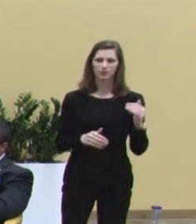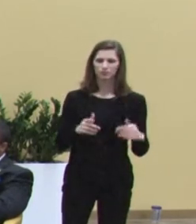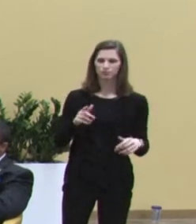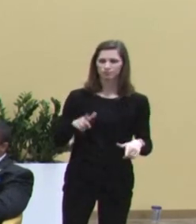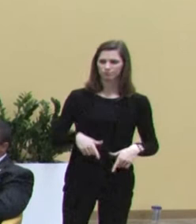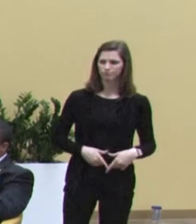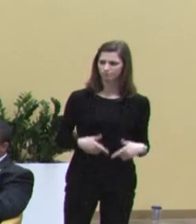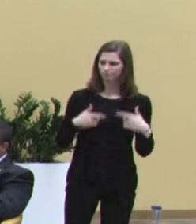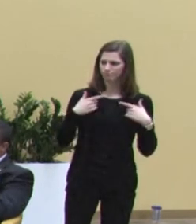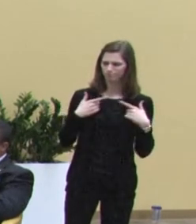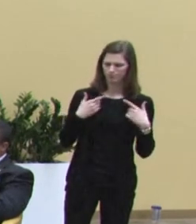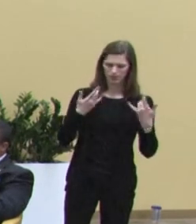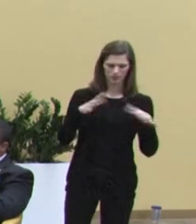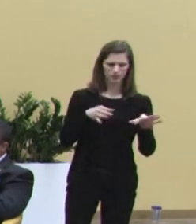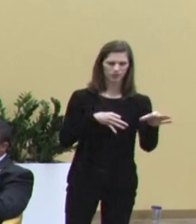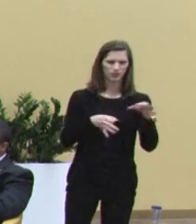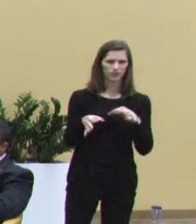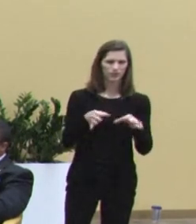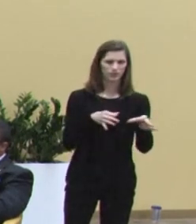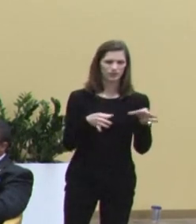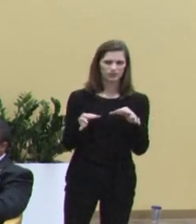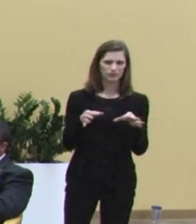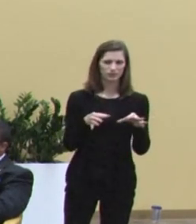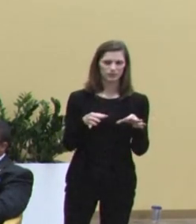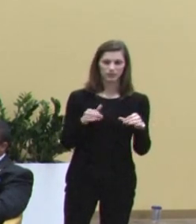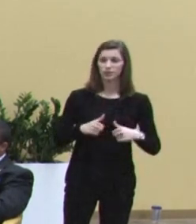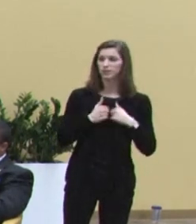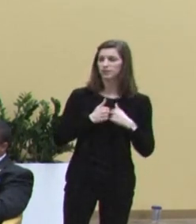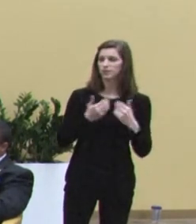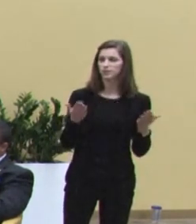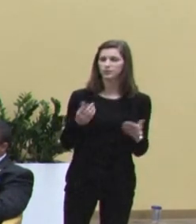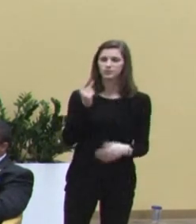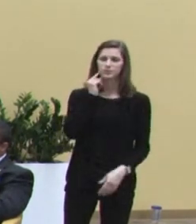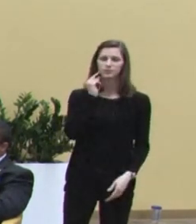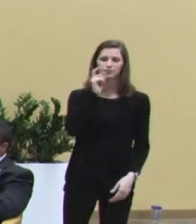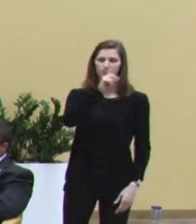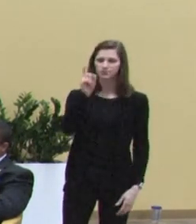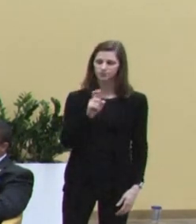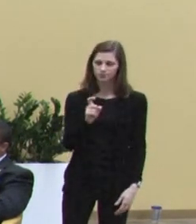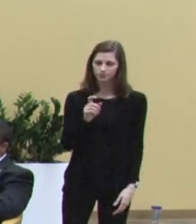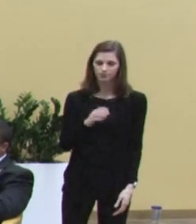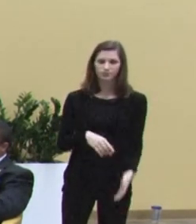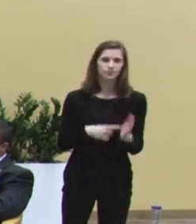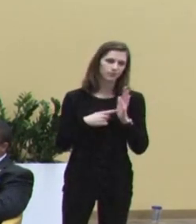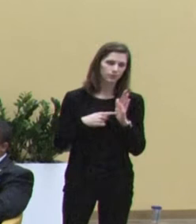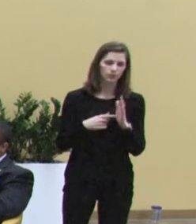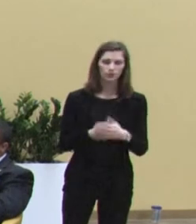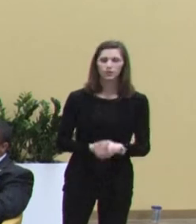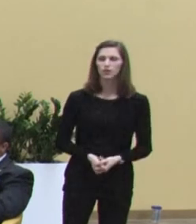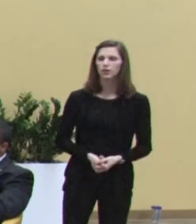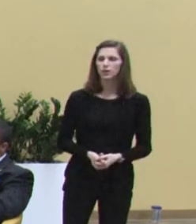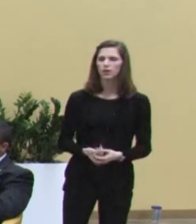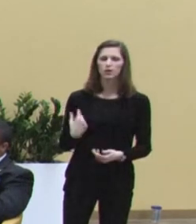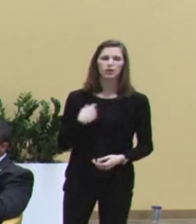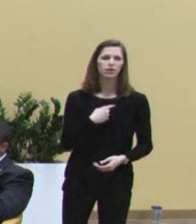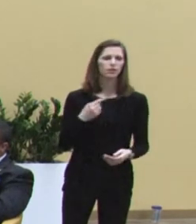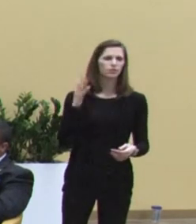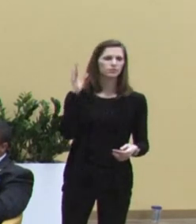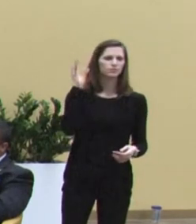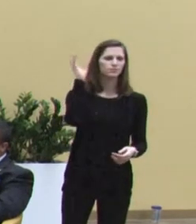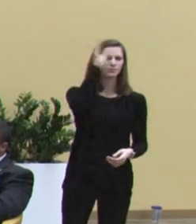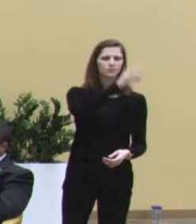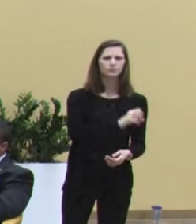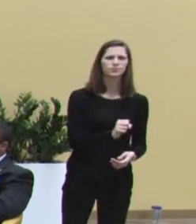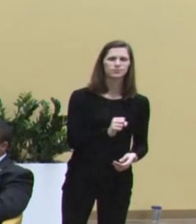being emblematic of living in San Antonio, Texas, for instance. And so we missed that when we